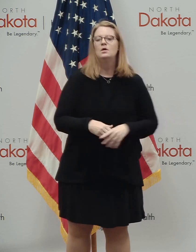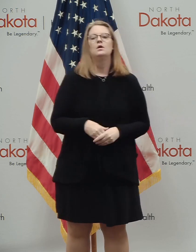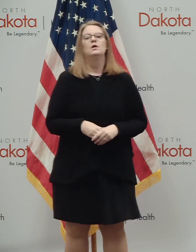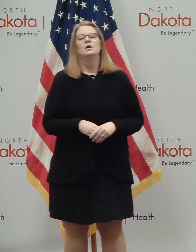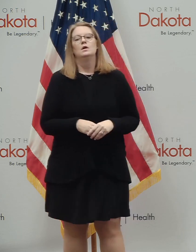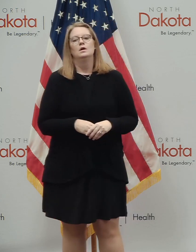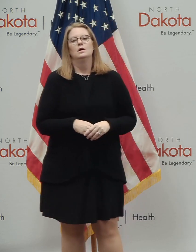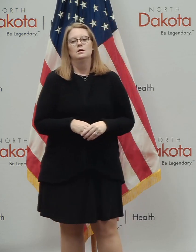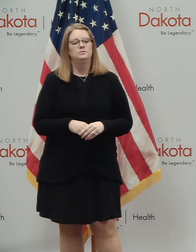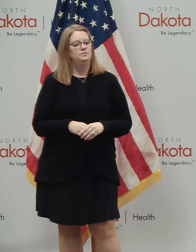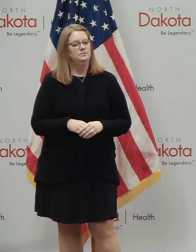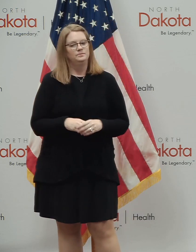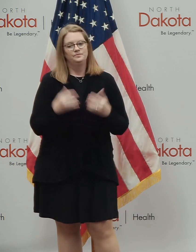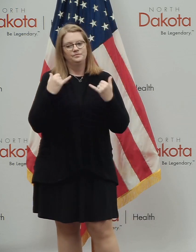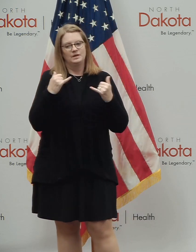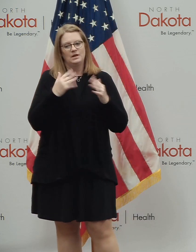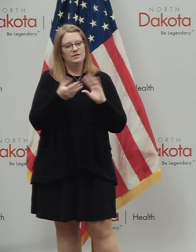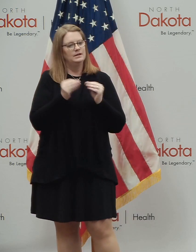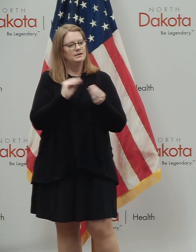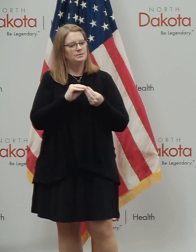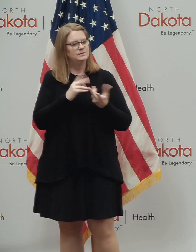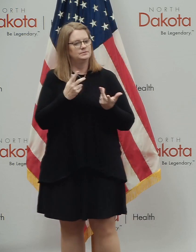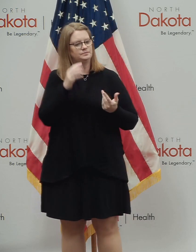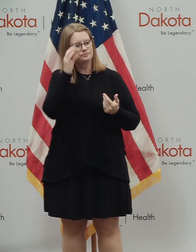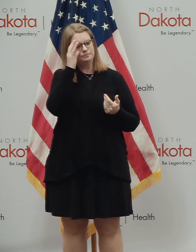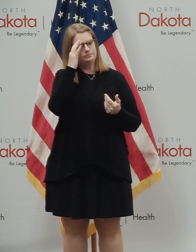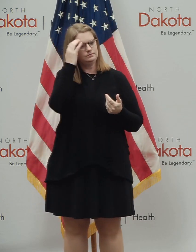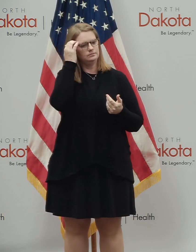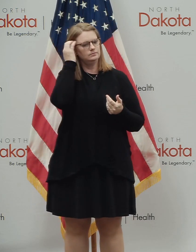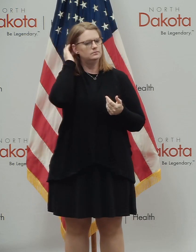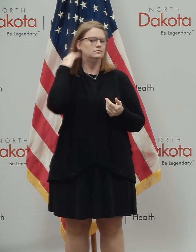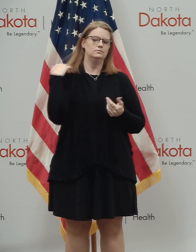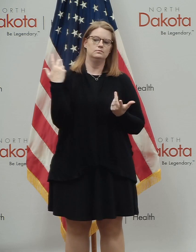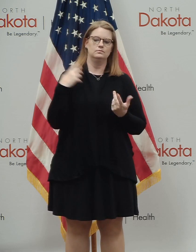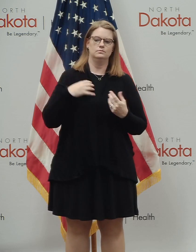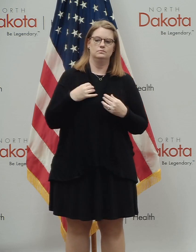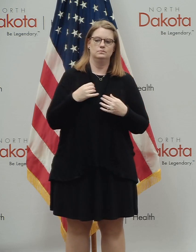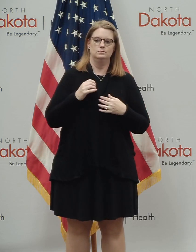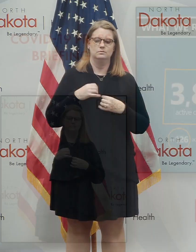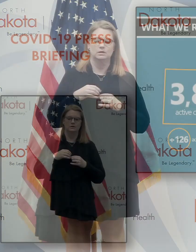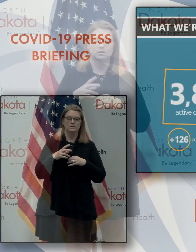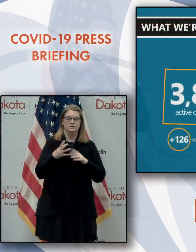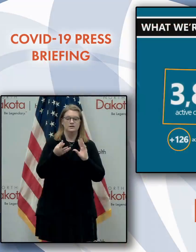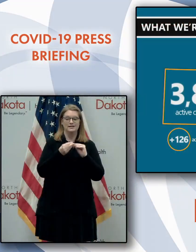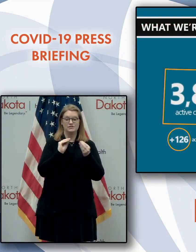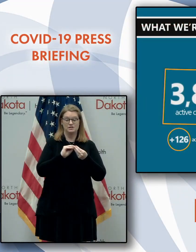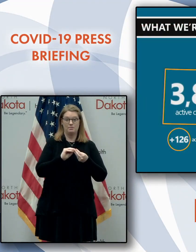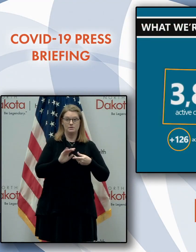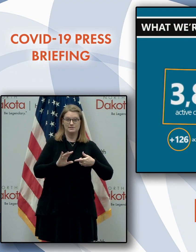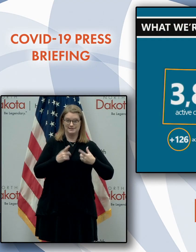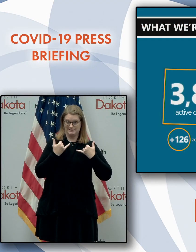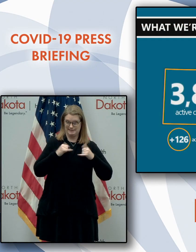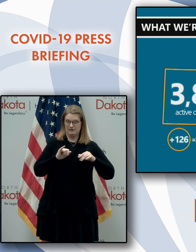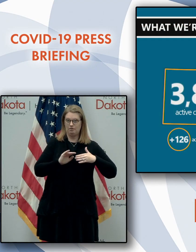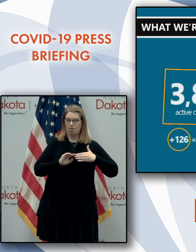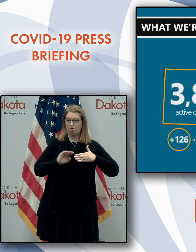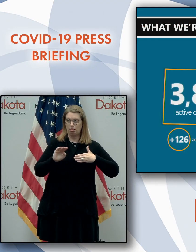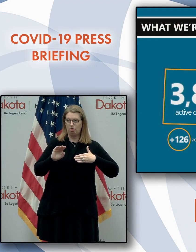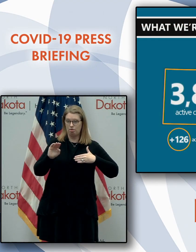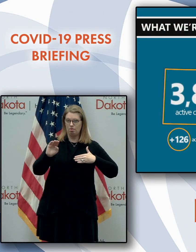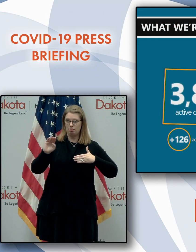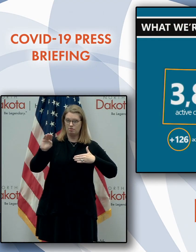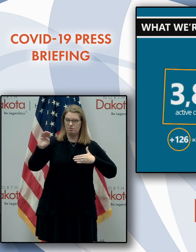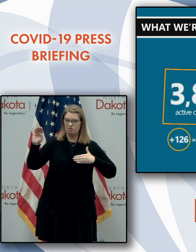With that, I want to take a look quickly at the numbers. As I said, we've got some numbers that are still going in the wrong direction. Over